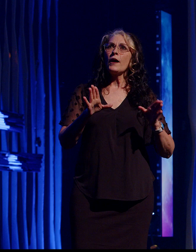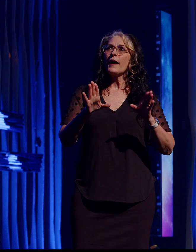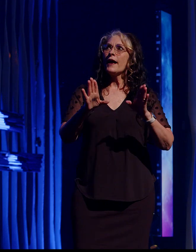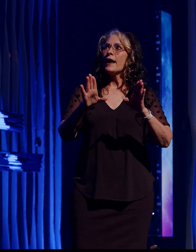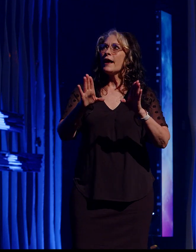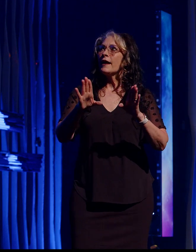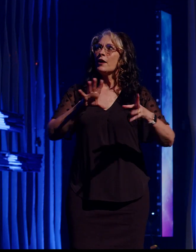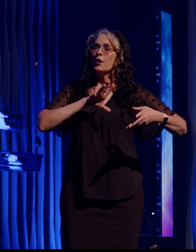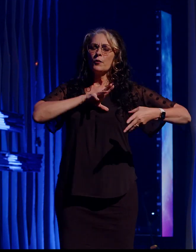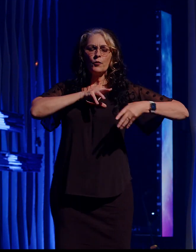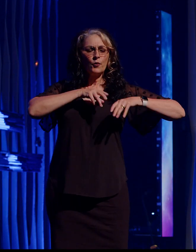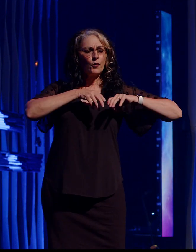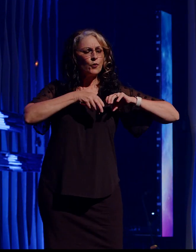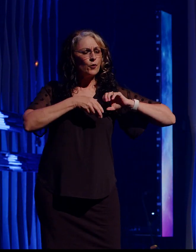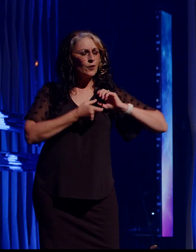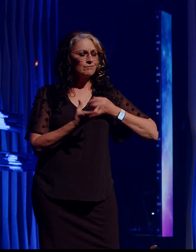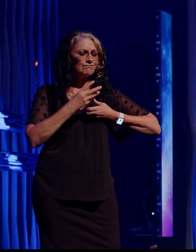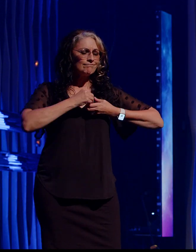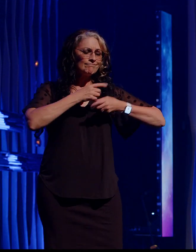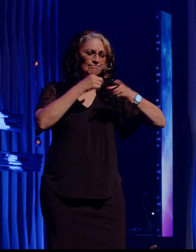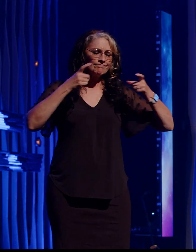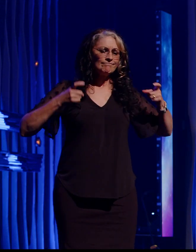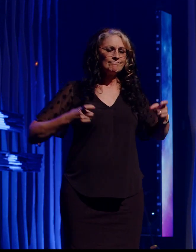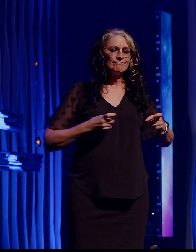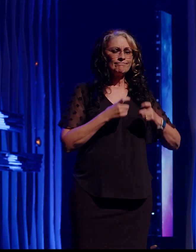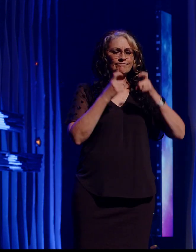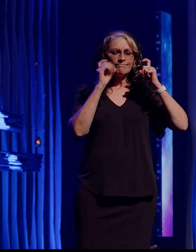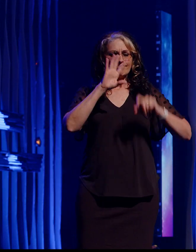way. Broken in sin and